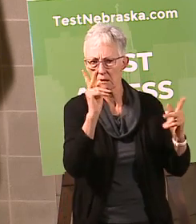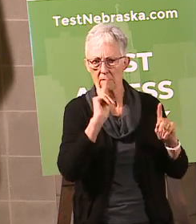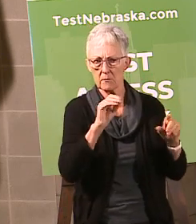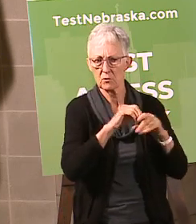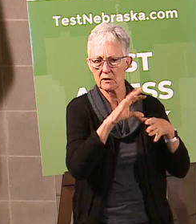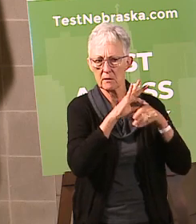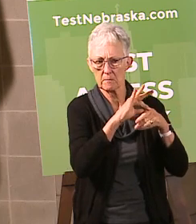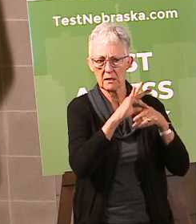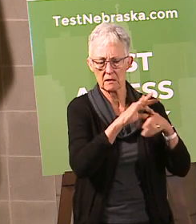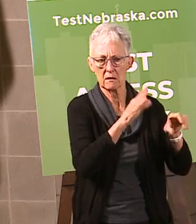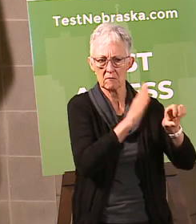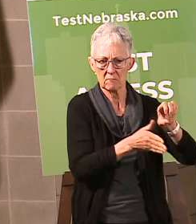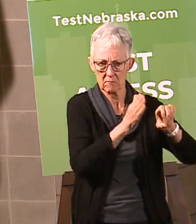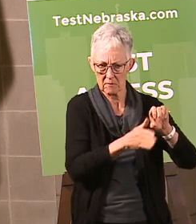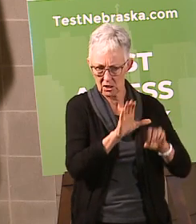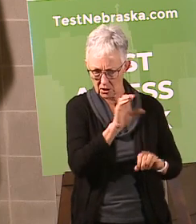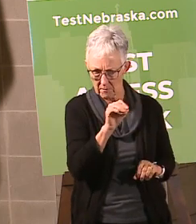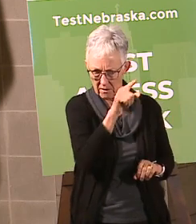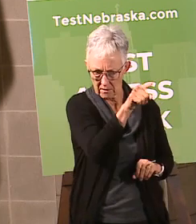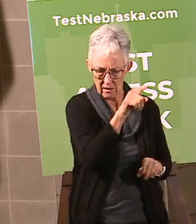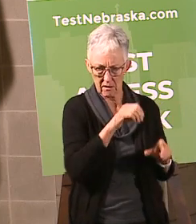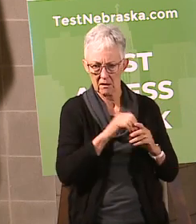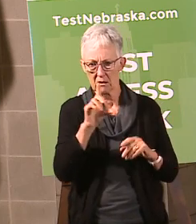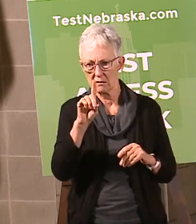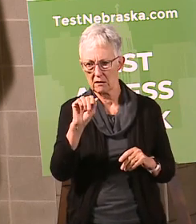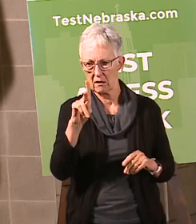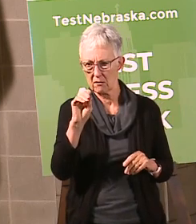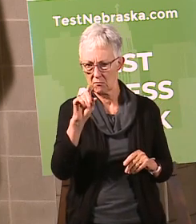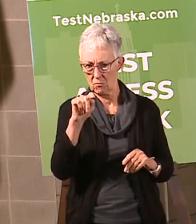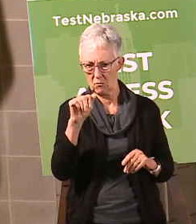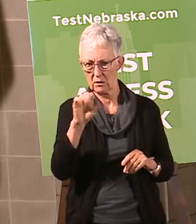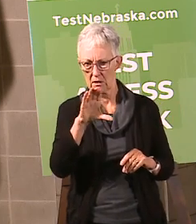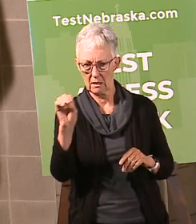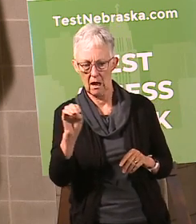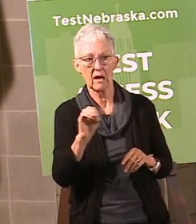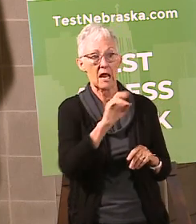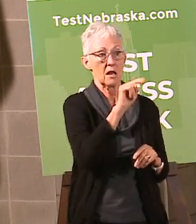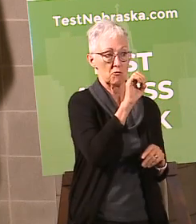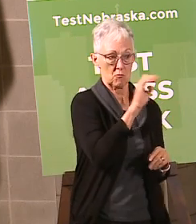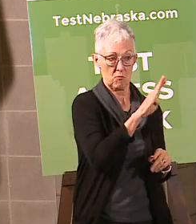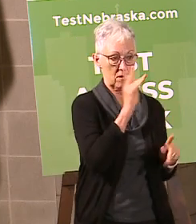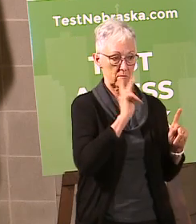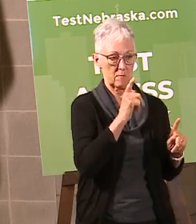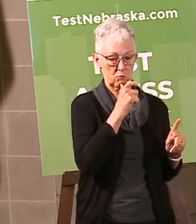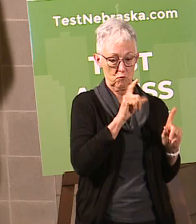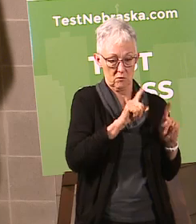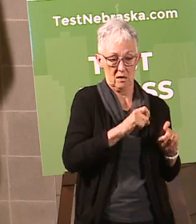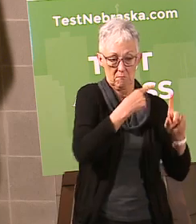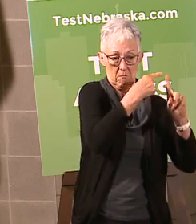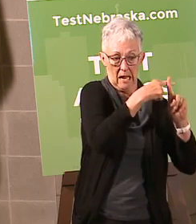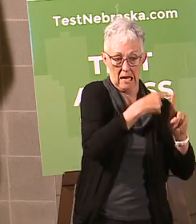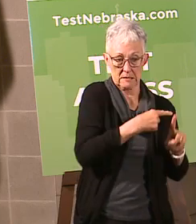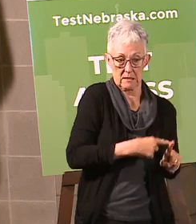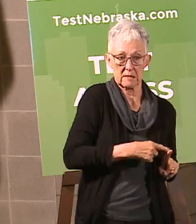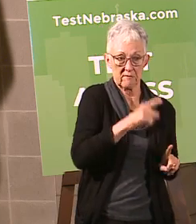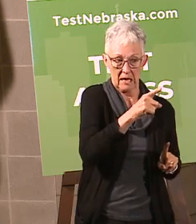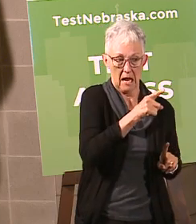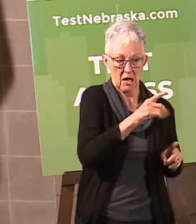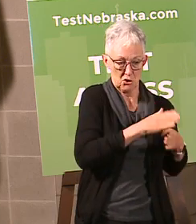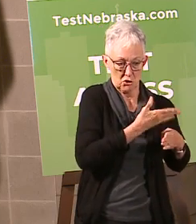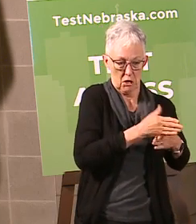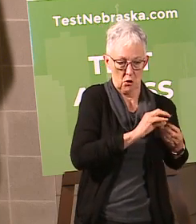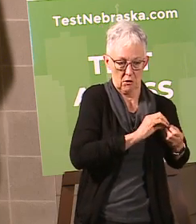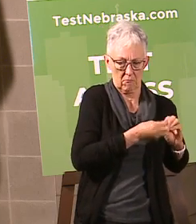producers, workers in Dakota County. What happened? Is there a reason that Nebraska would not share the information with the neighboring